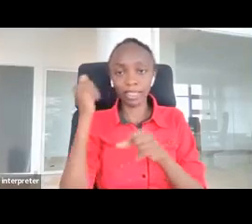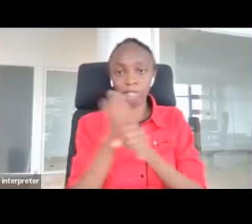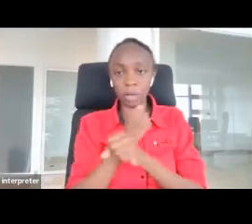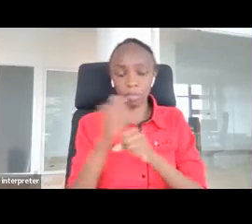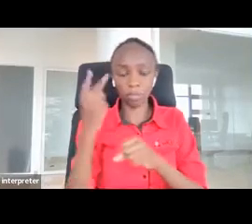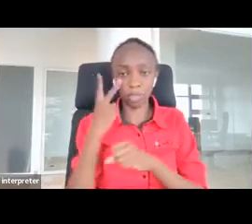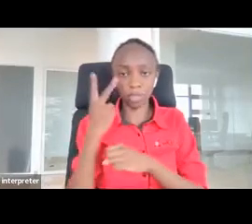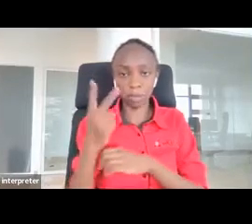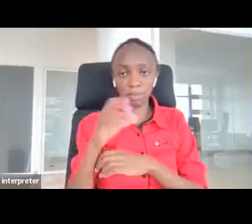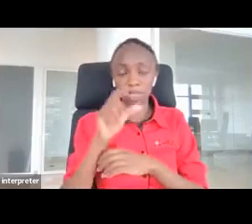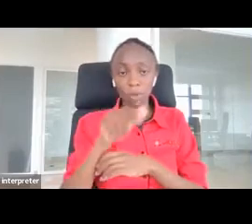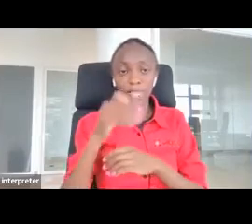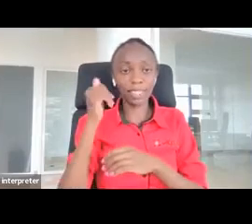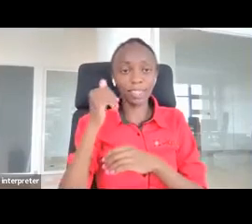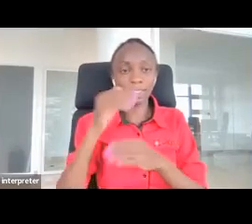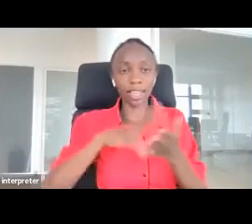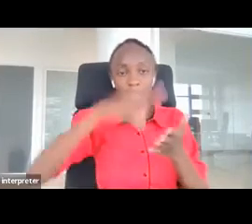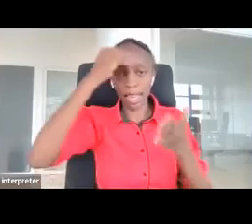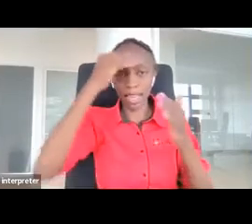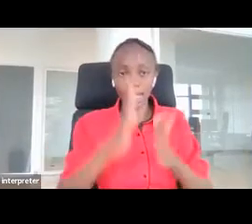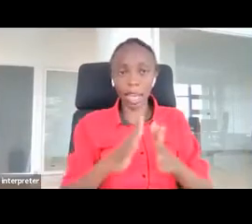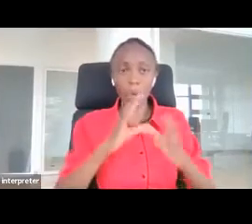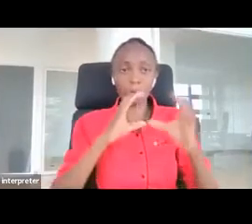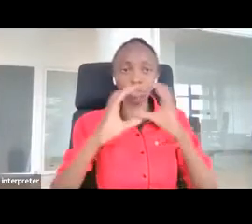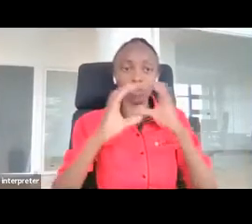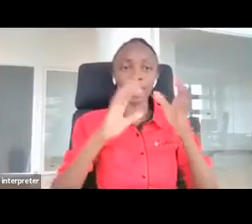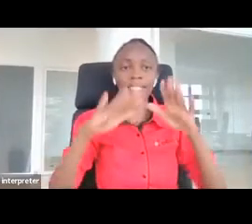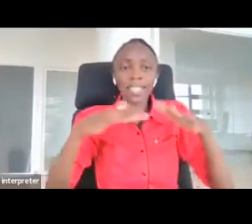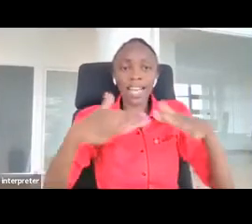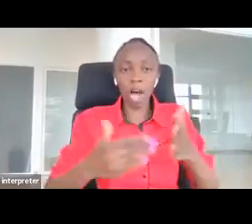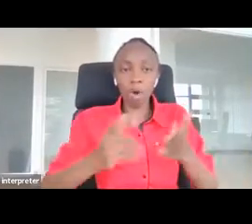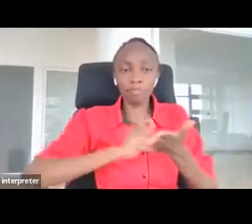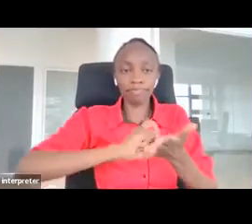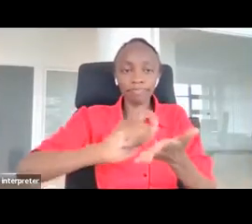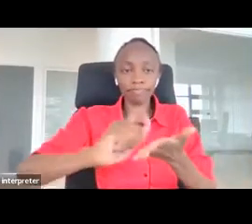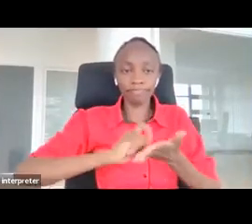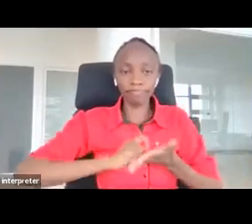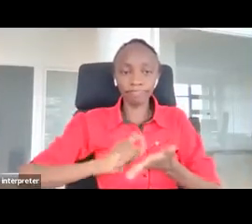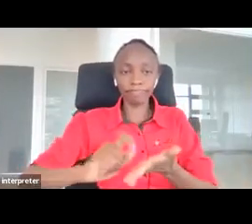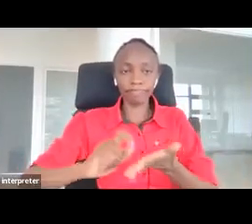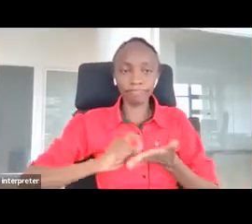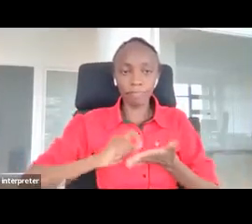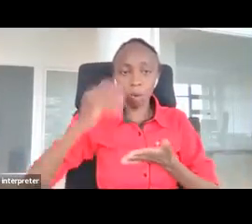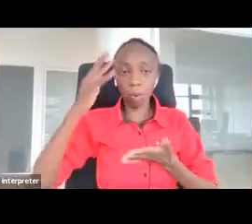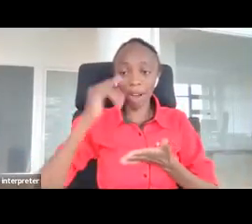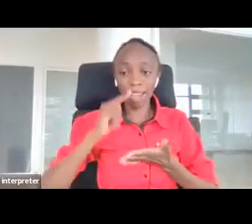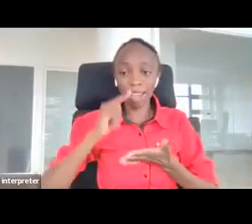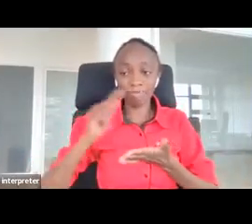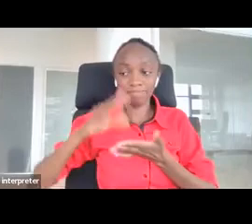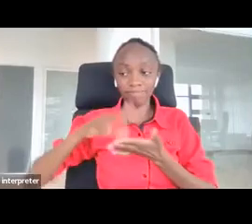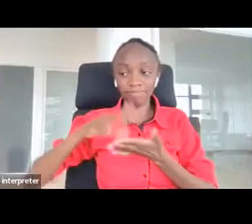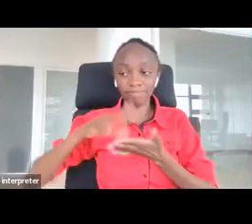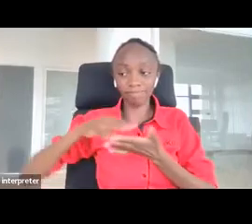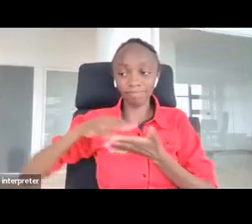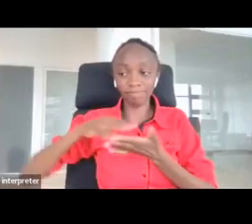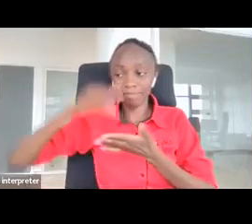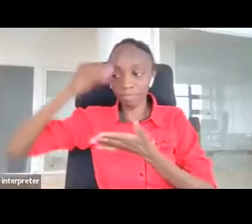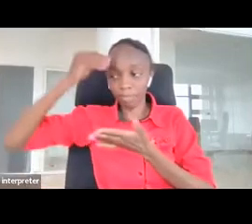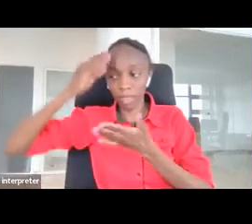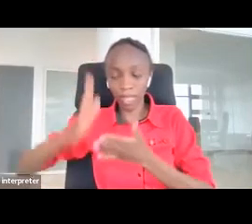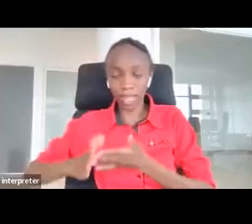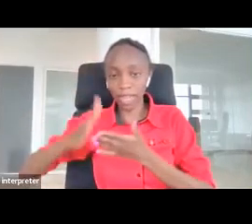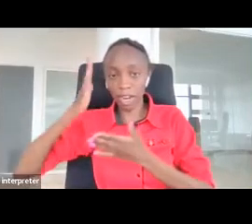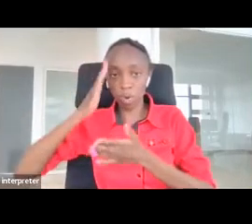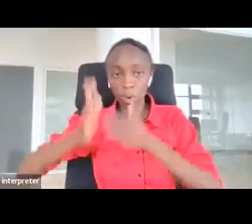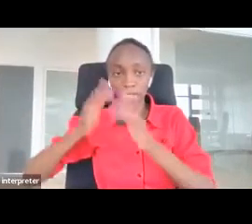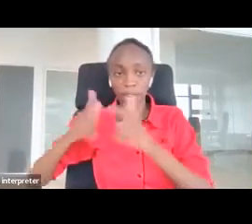This learner was communicating through writing since he didn't know sign language, yet he had also lost an